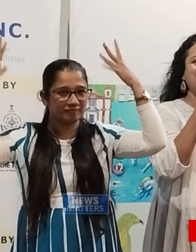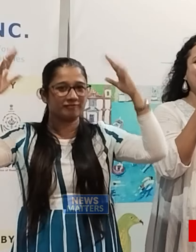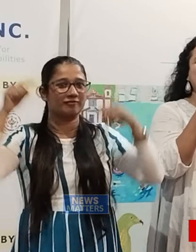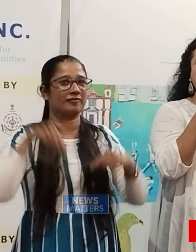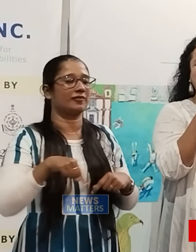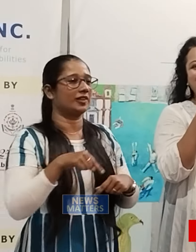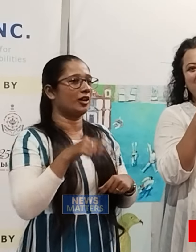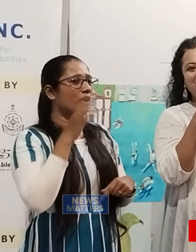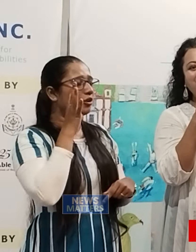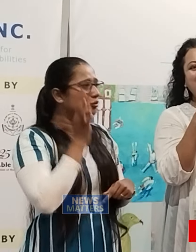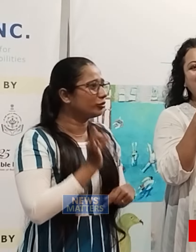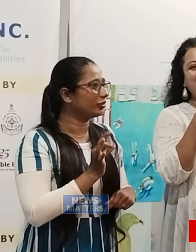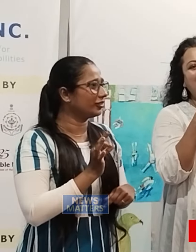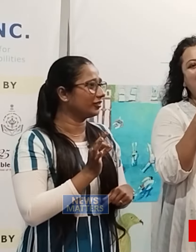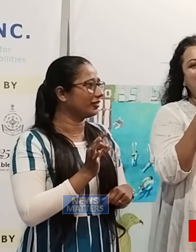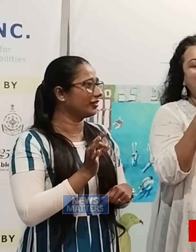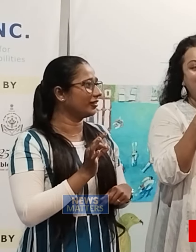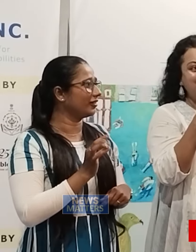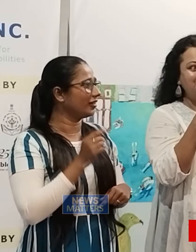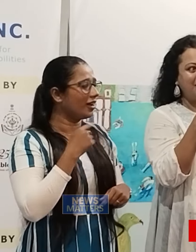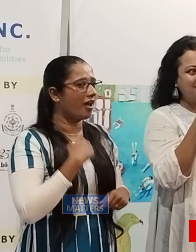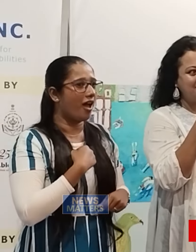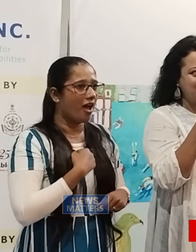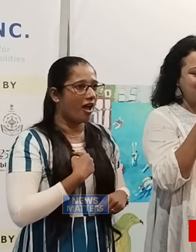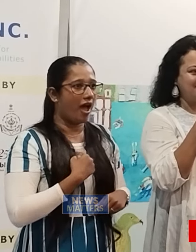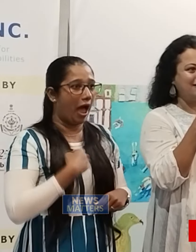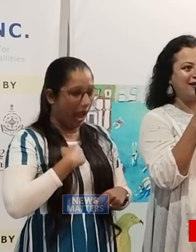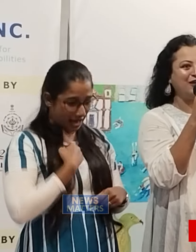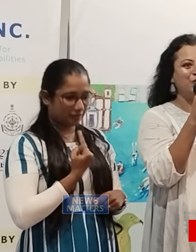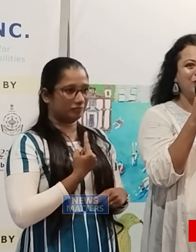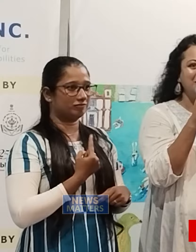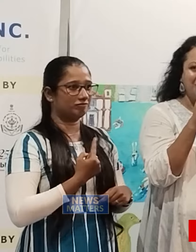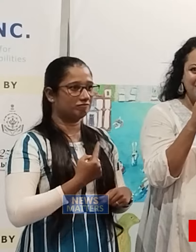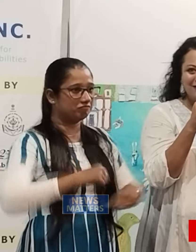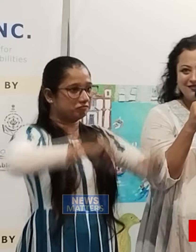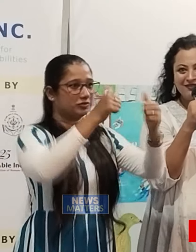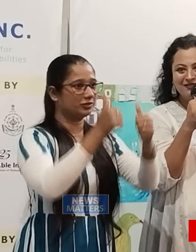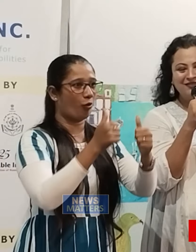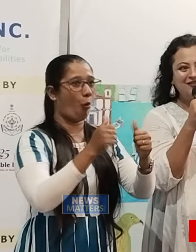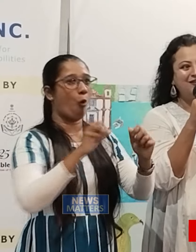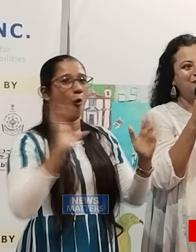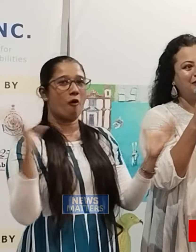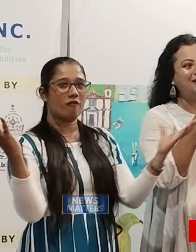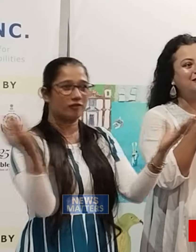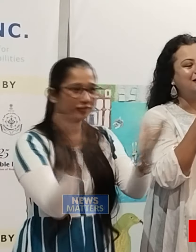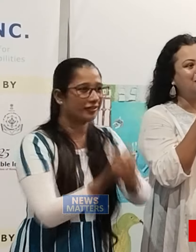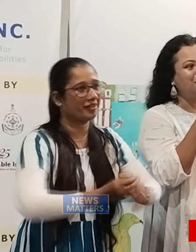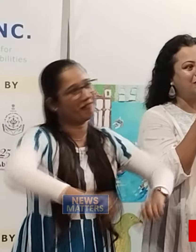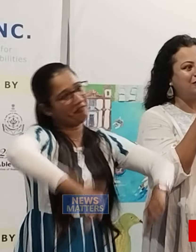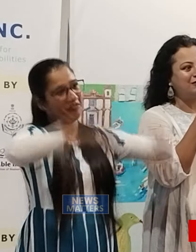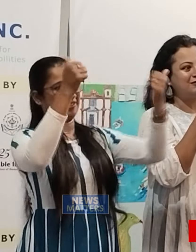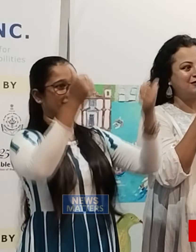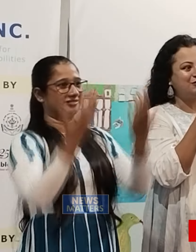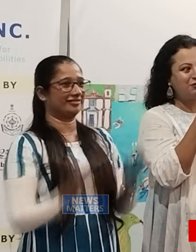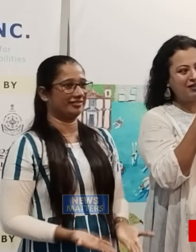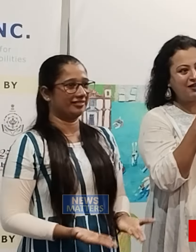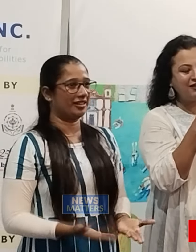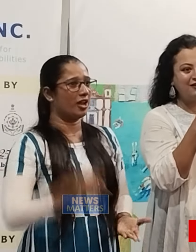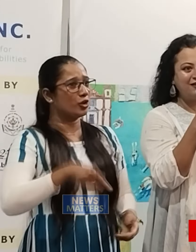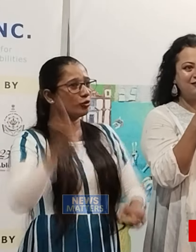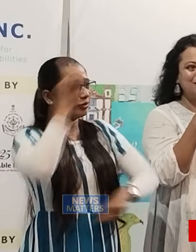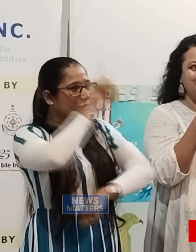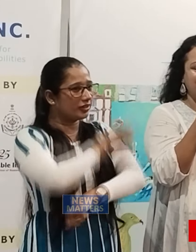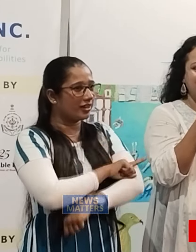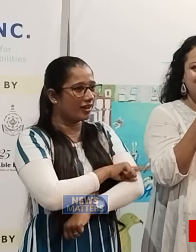I think we need to say, I made it and we made it, right? Because